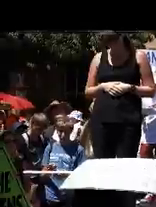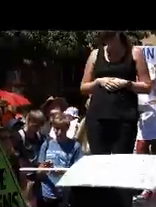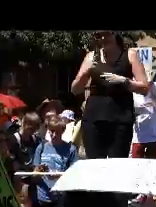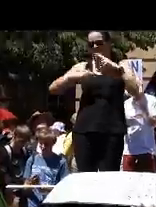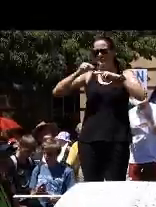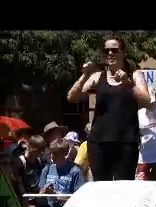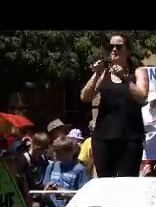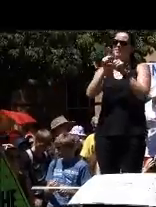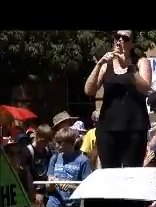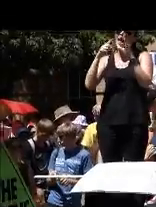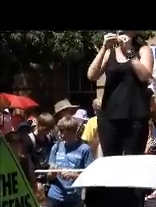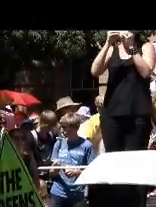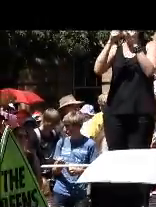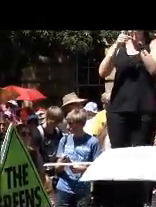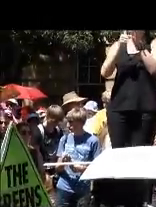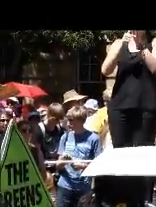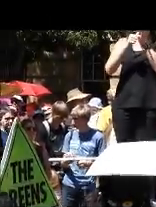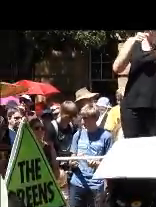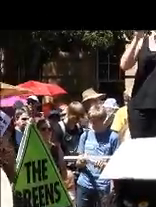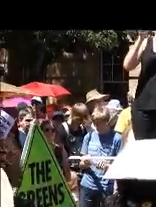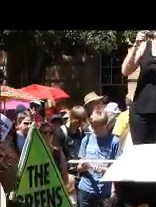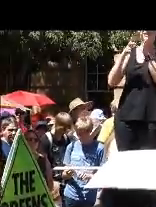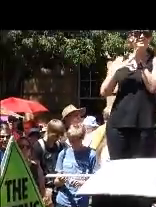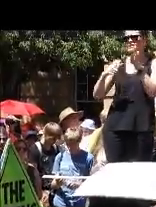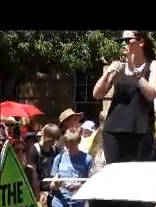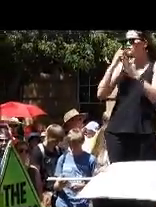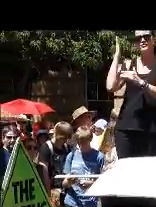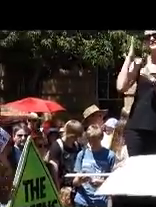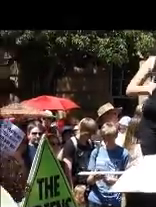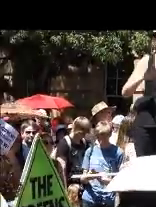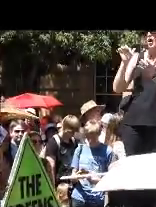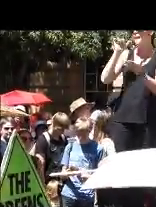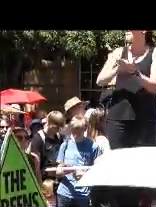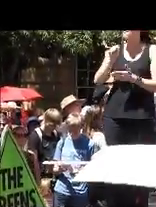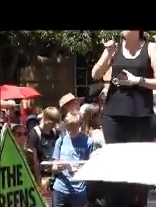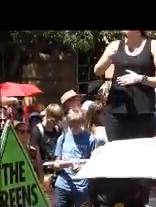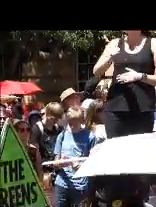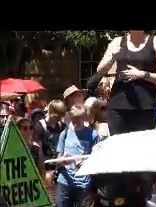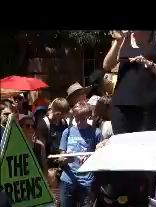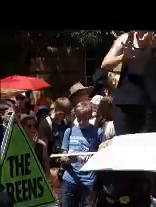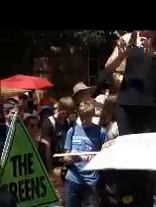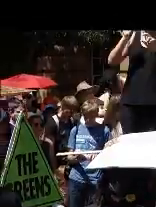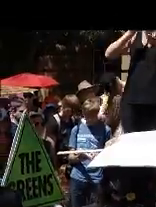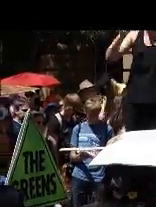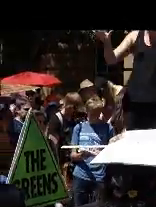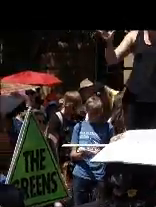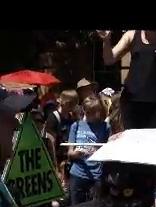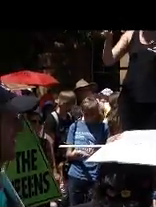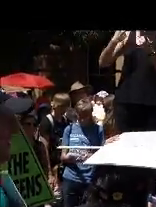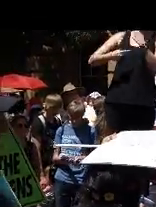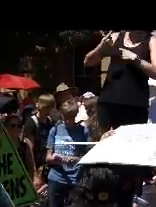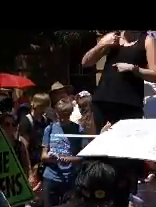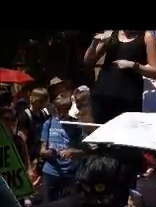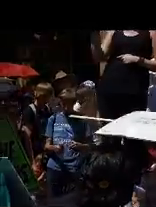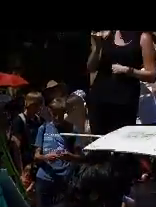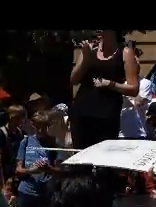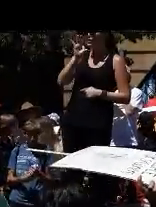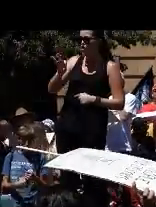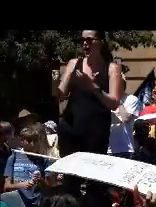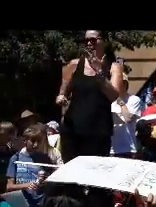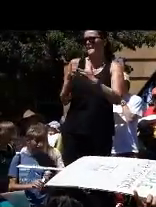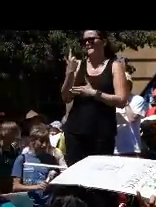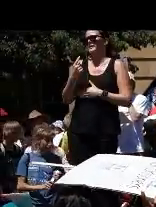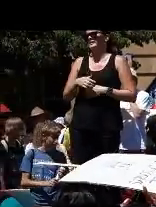Developments like Abbott Point Port Development should never be approved. The science is clear. The science is telling us it should not go